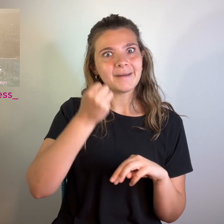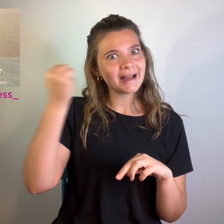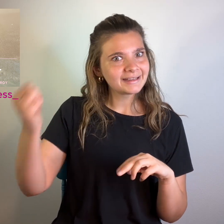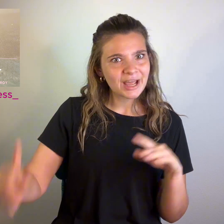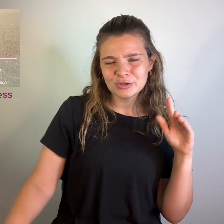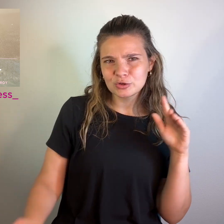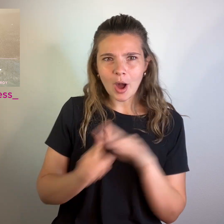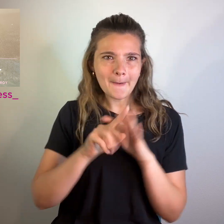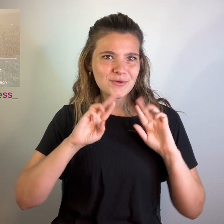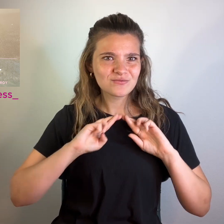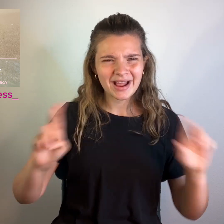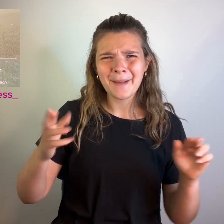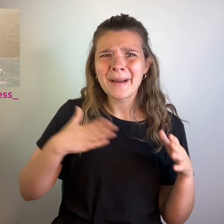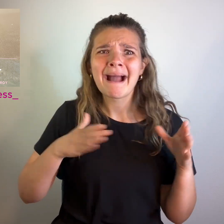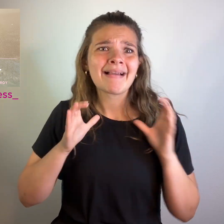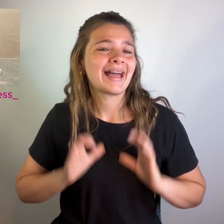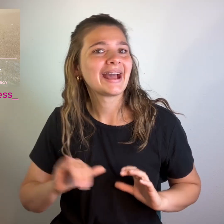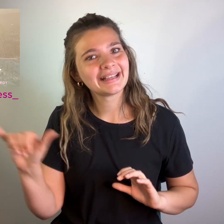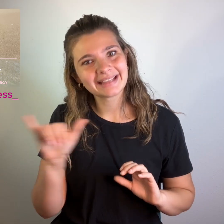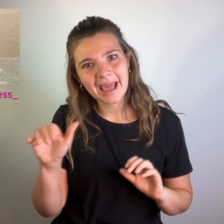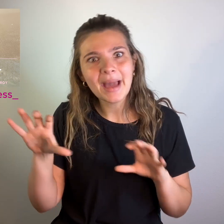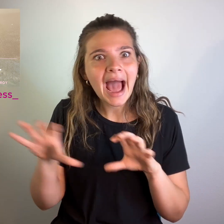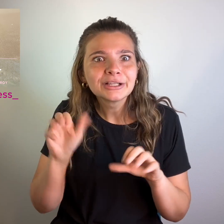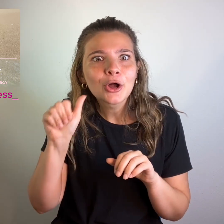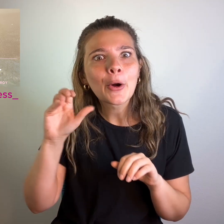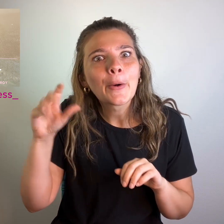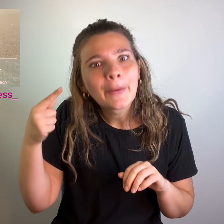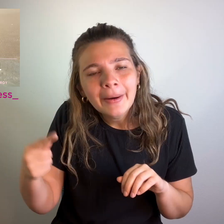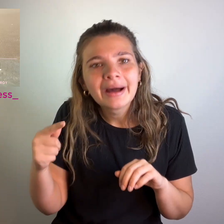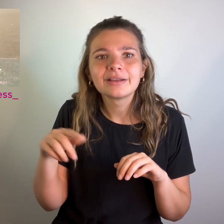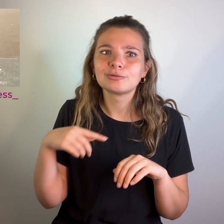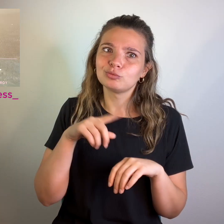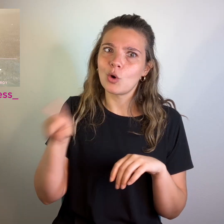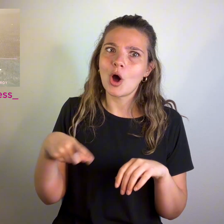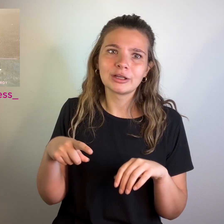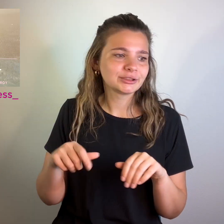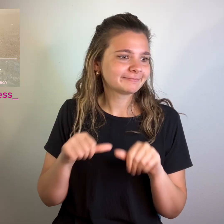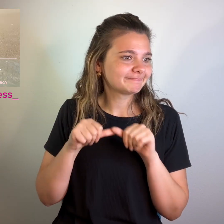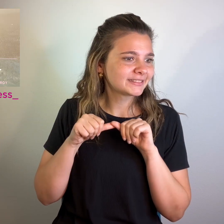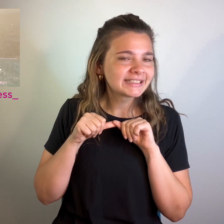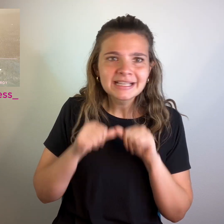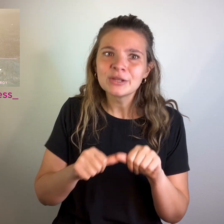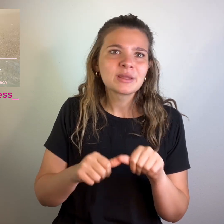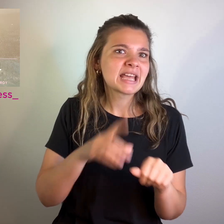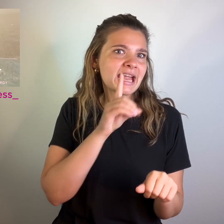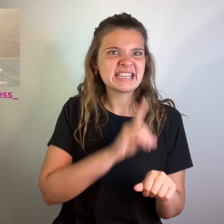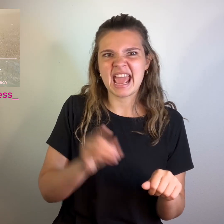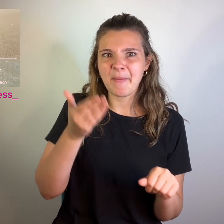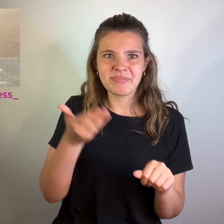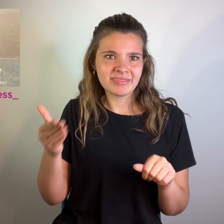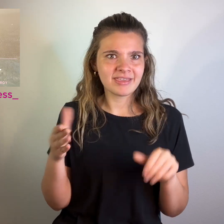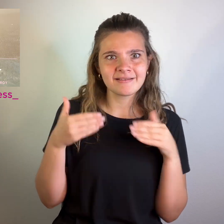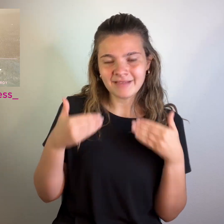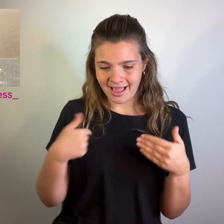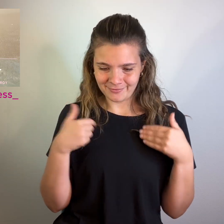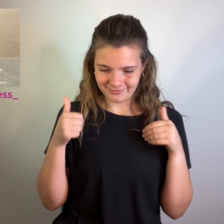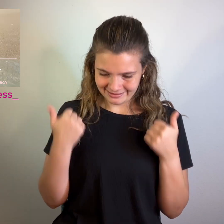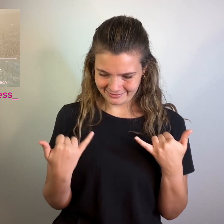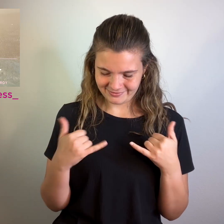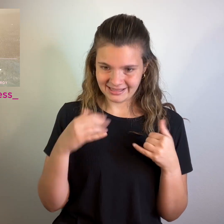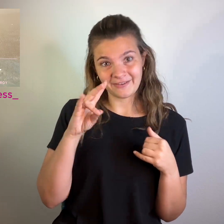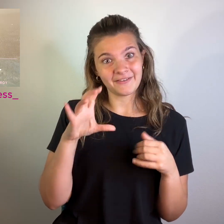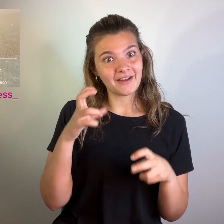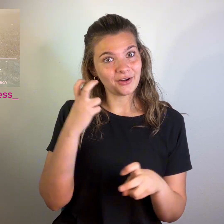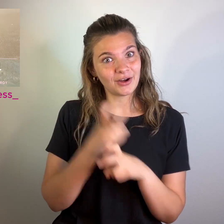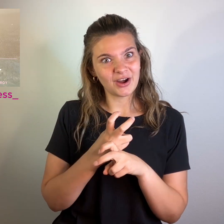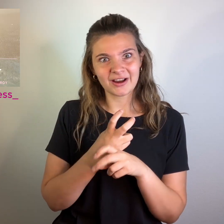August challenge. We're all still doing our damn thing. I'm on 75 hard, still feeling more motivated than ever, even though I